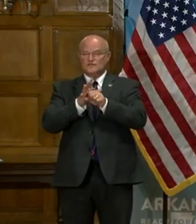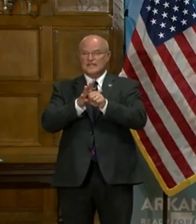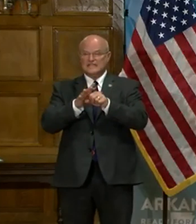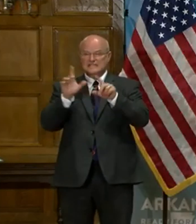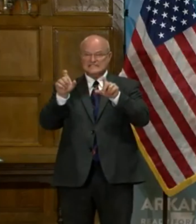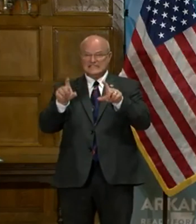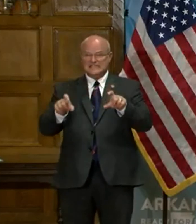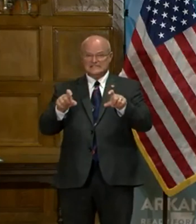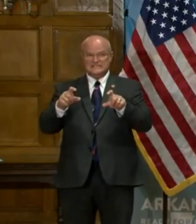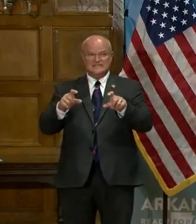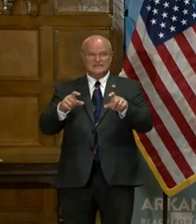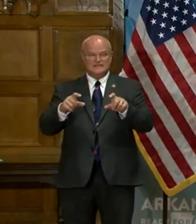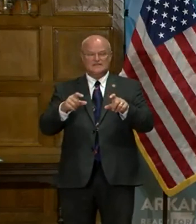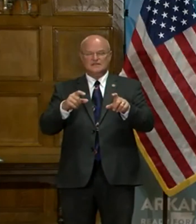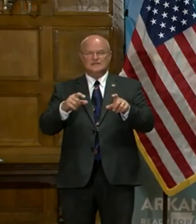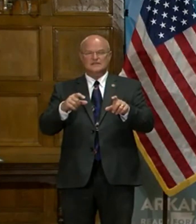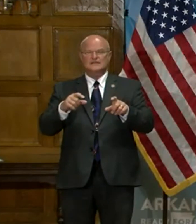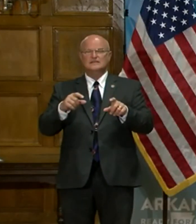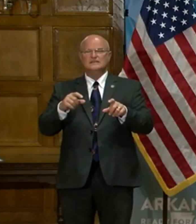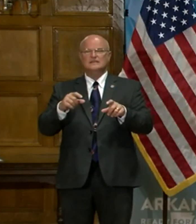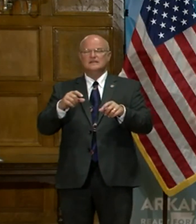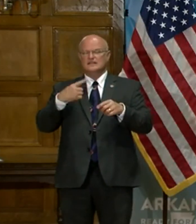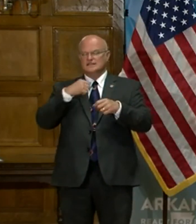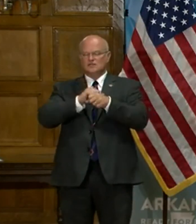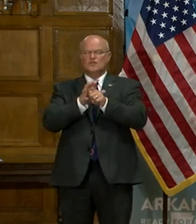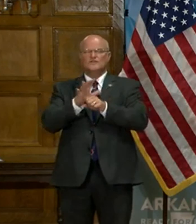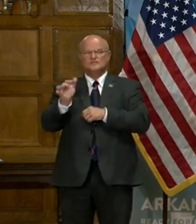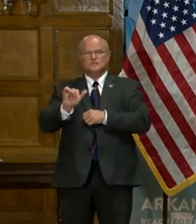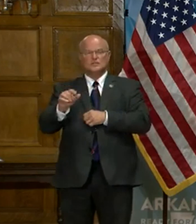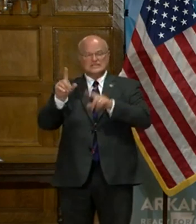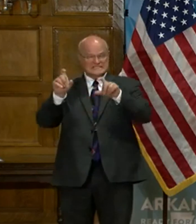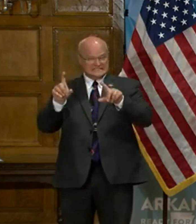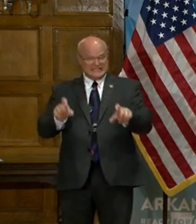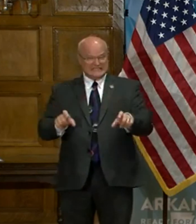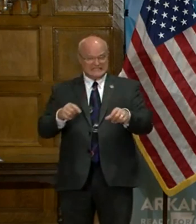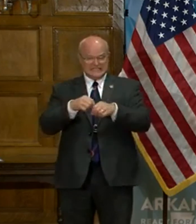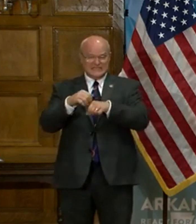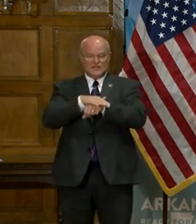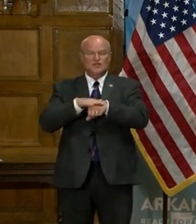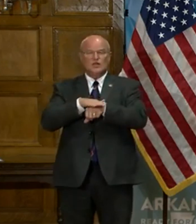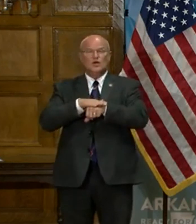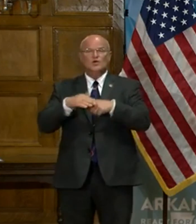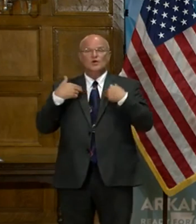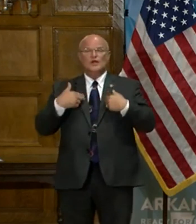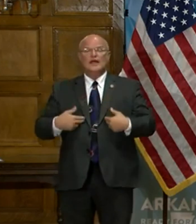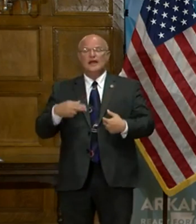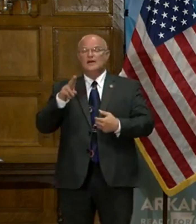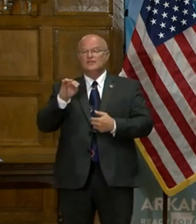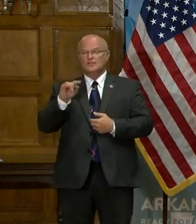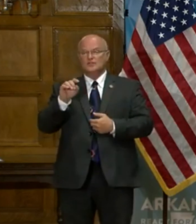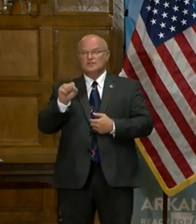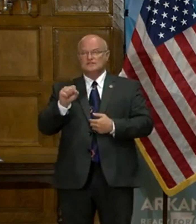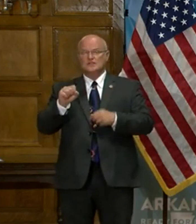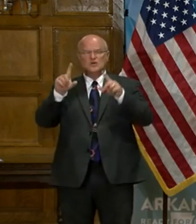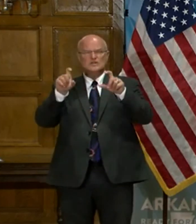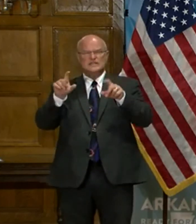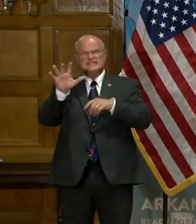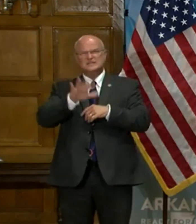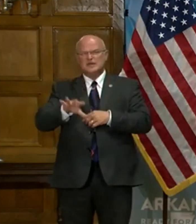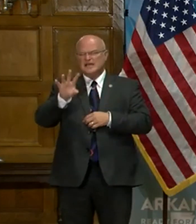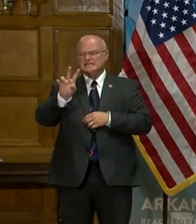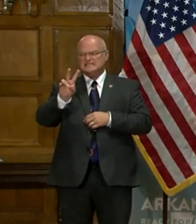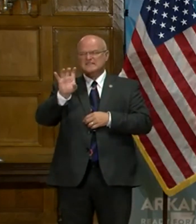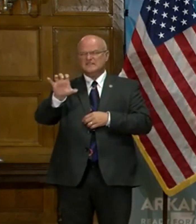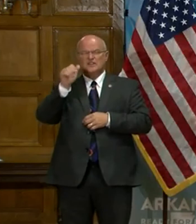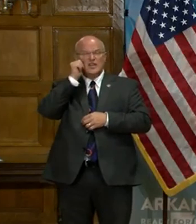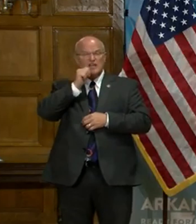COVID-19 testing for COVID-19, the SARS coronavirus 2 testing in our local health units, and we're currently testing about